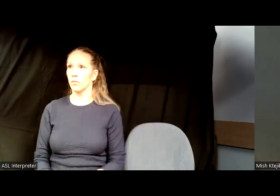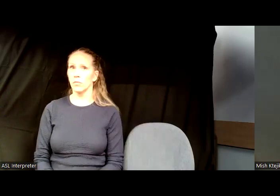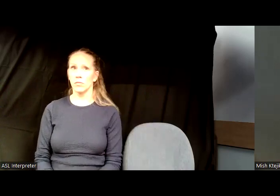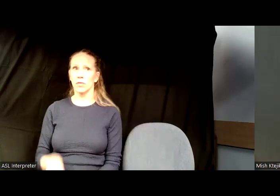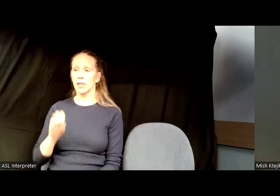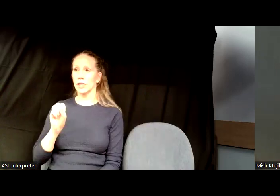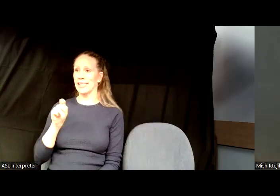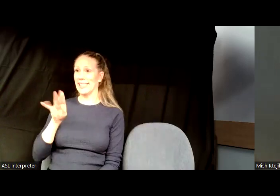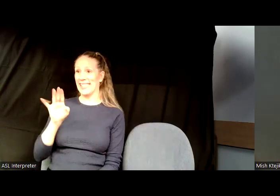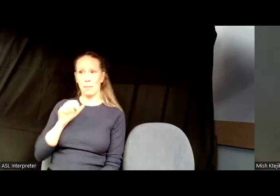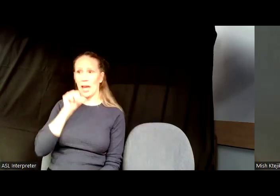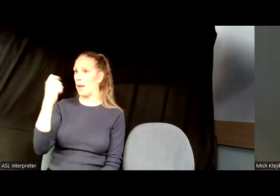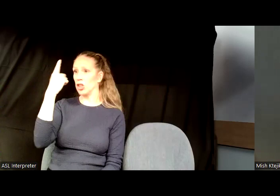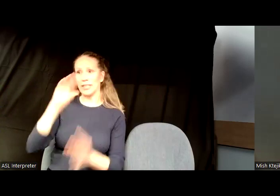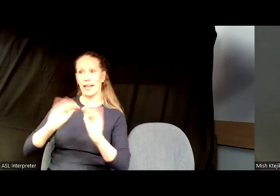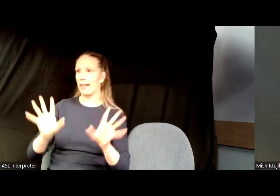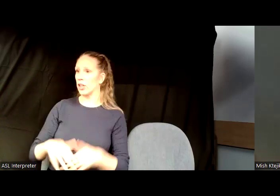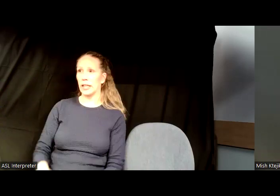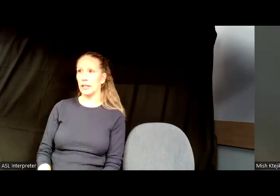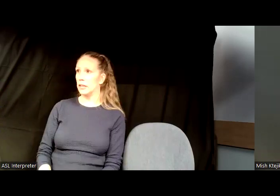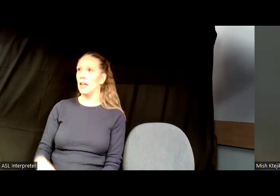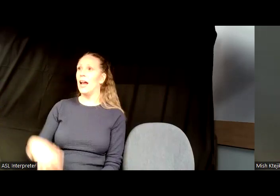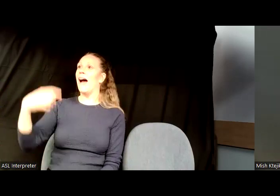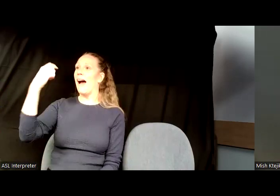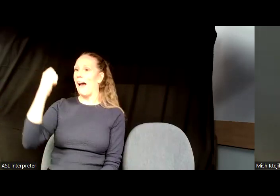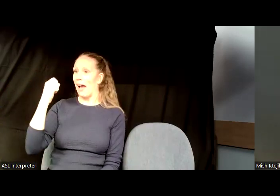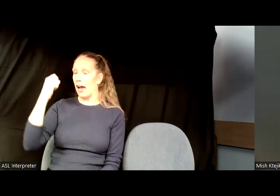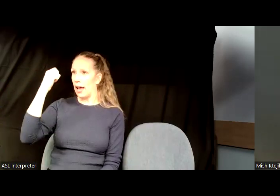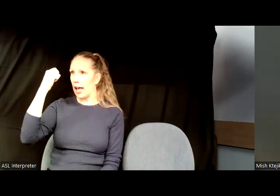I'm not sure I understand. I understand what